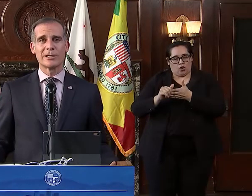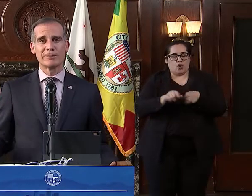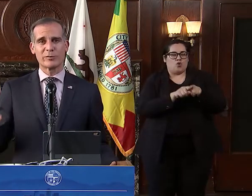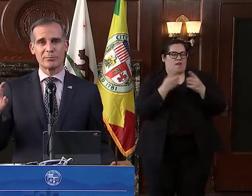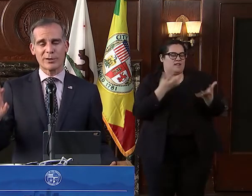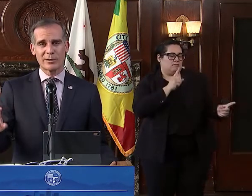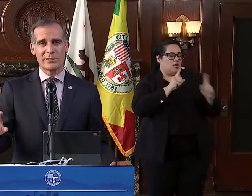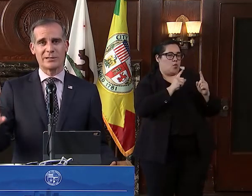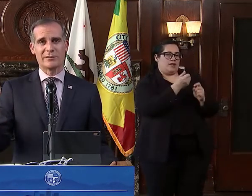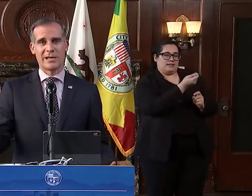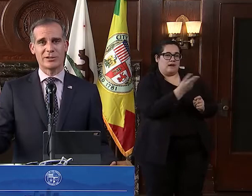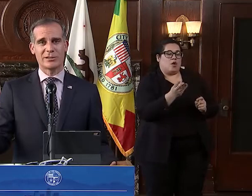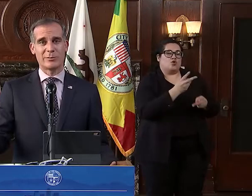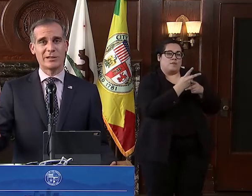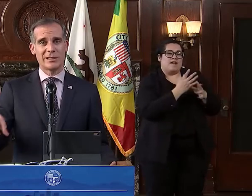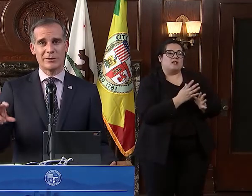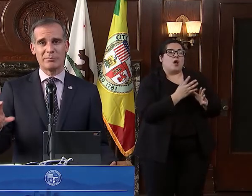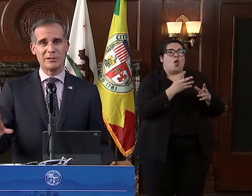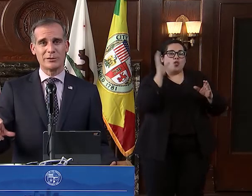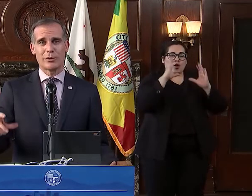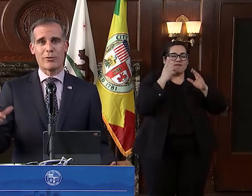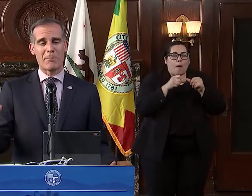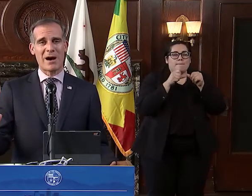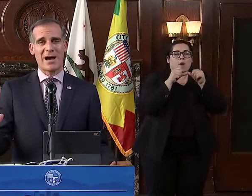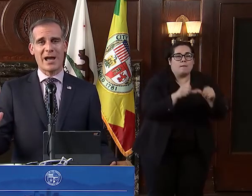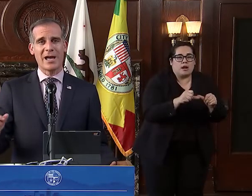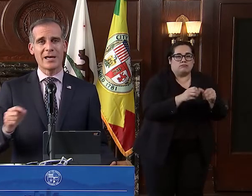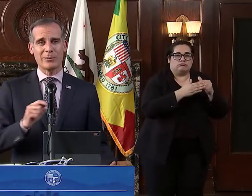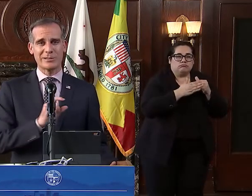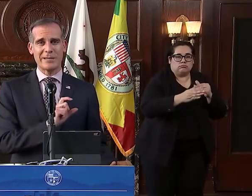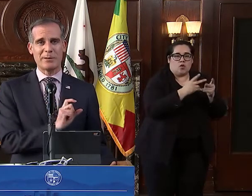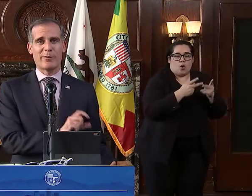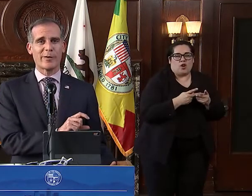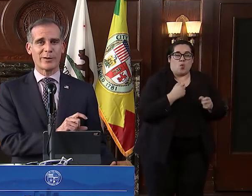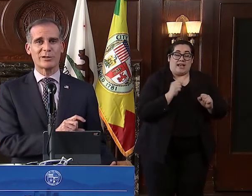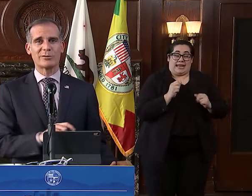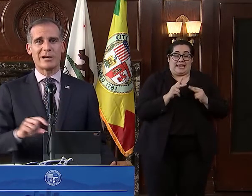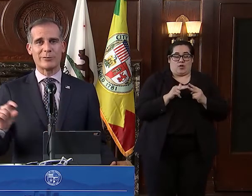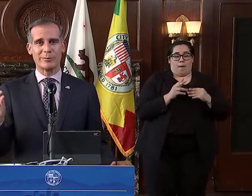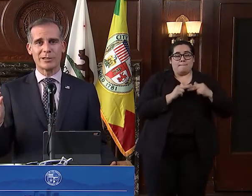supervisors for permanent locations that we can either build or buy that will take